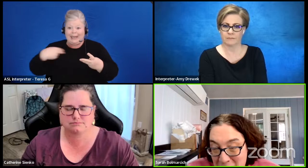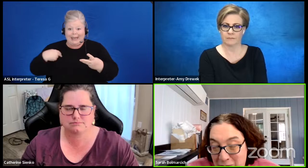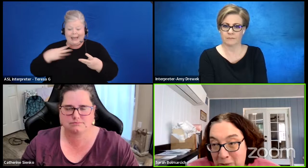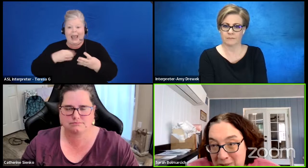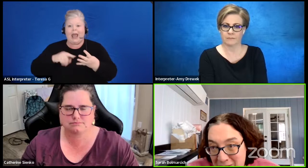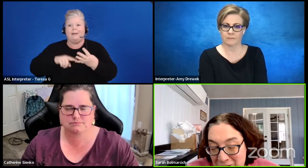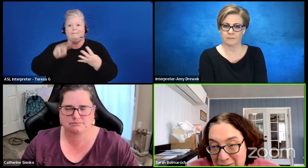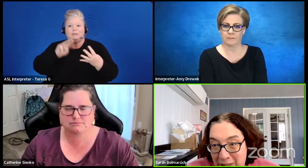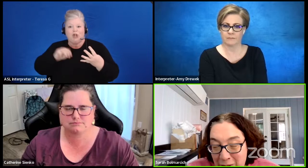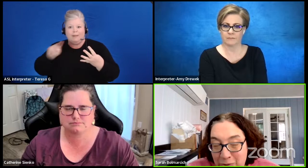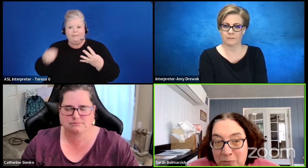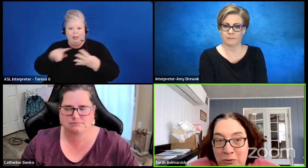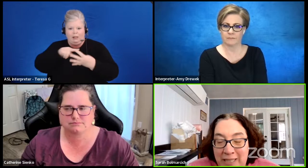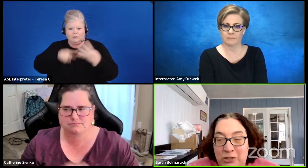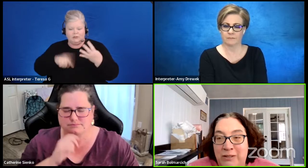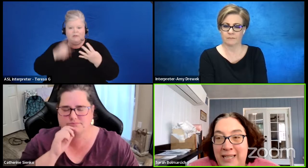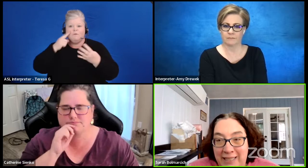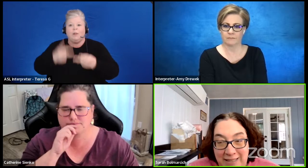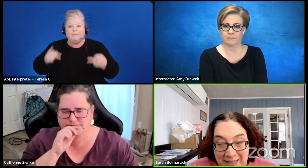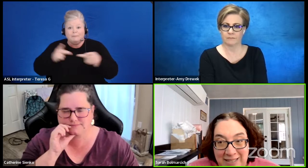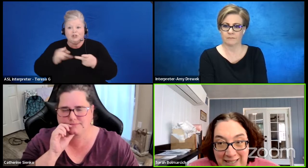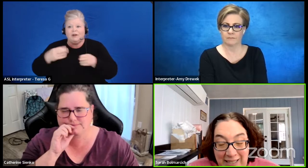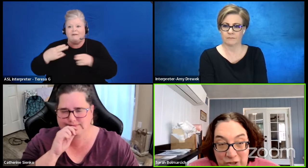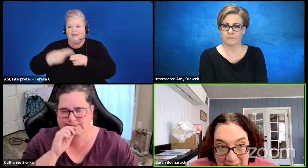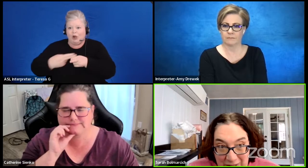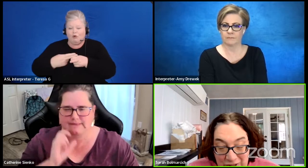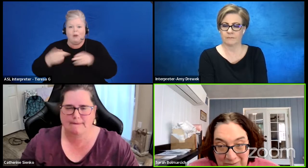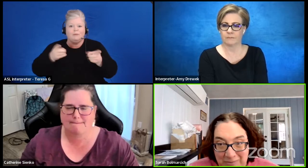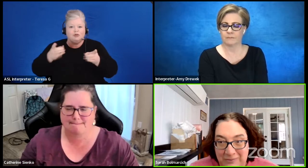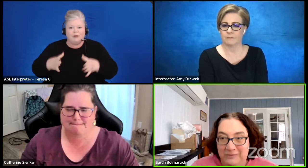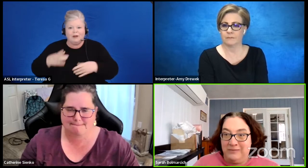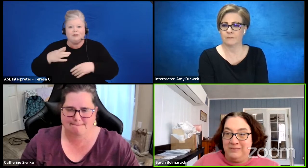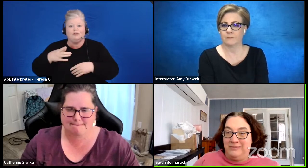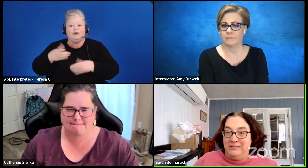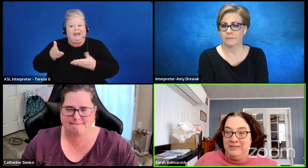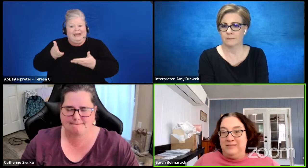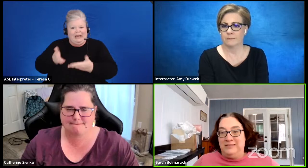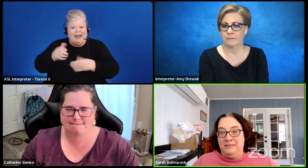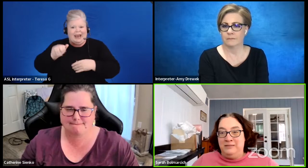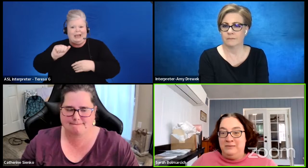Michelle Michaels for the position of interim director at ACDHH.